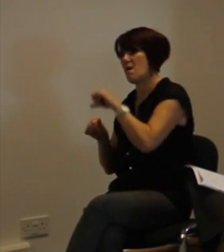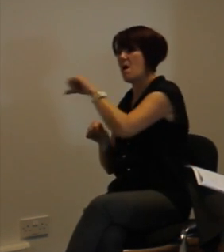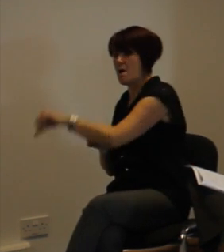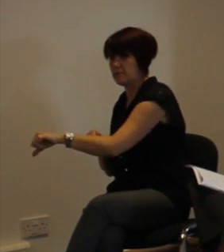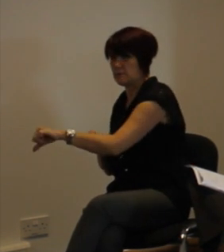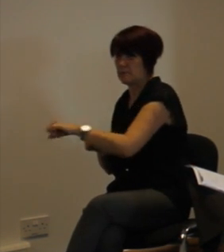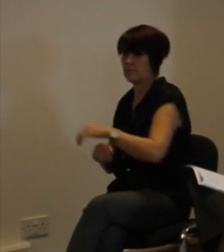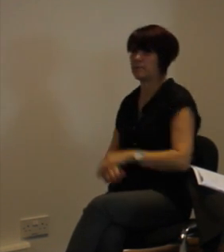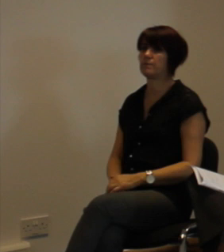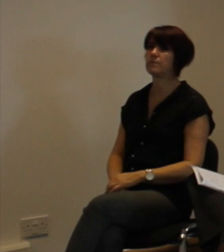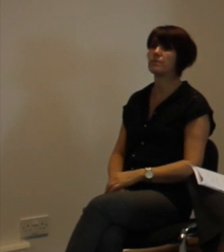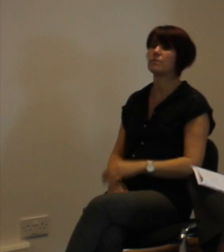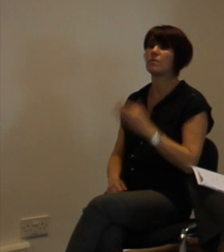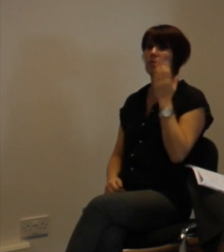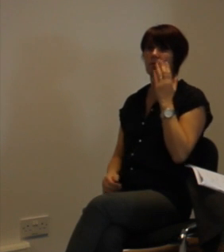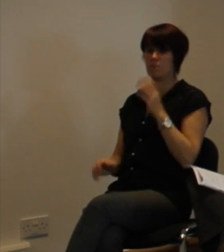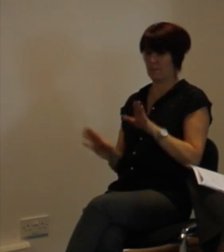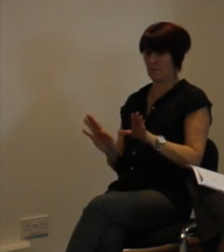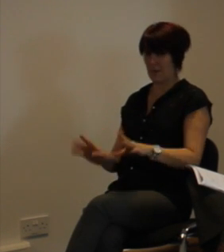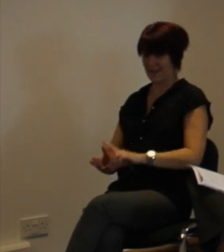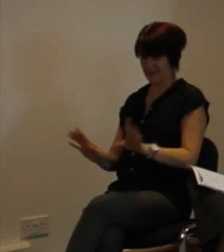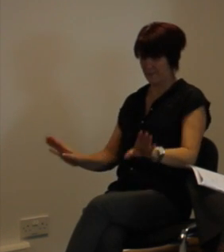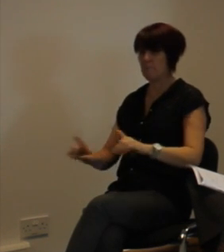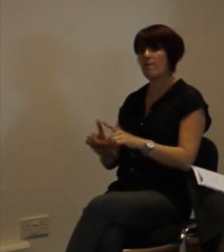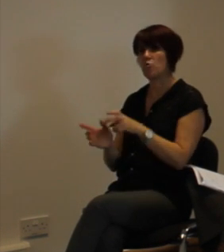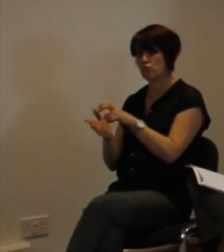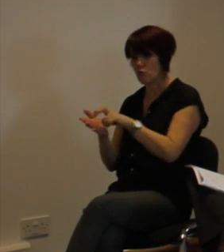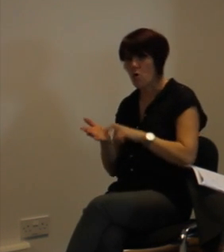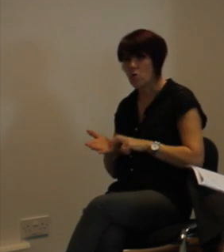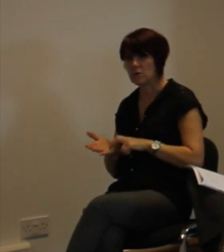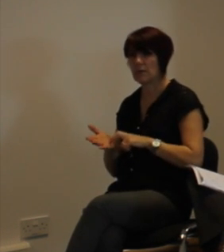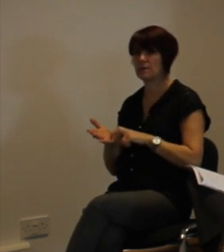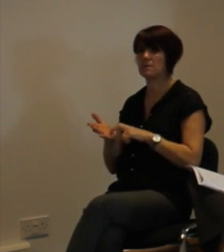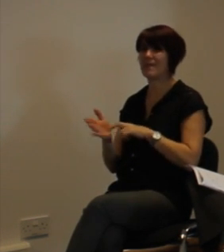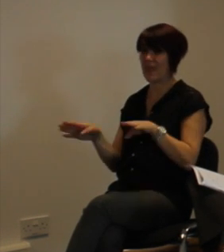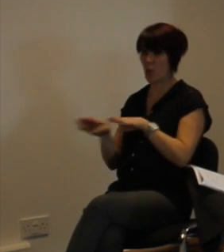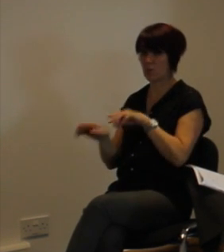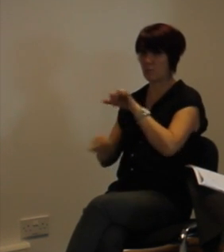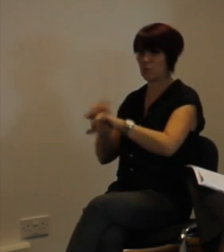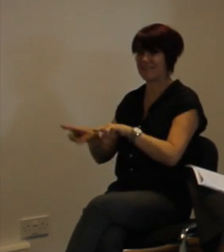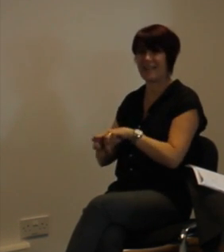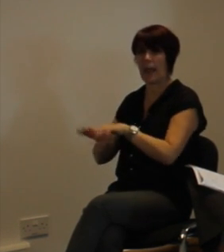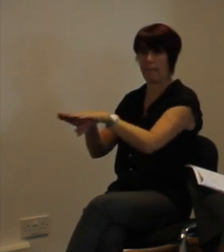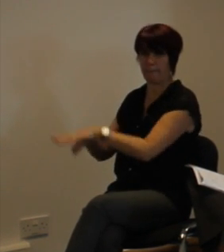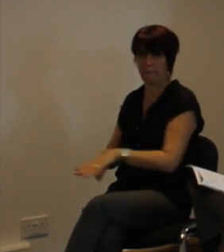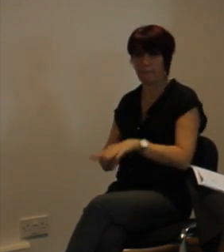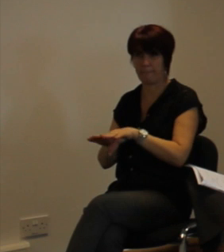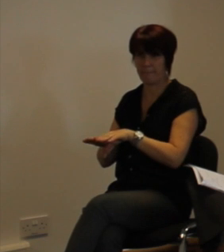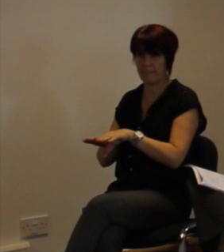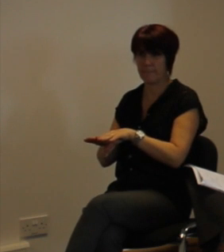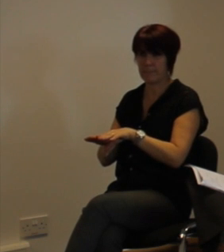than that, recording of them and the quality processes, they're consistent with reasonable